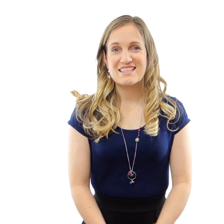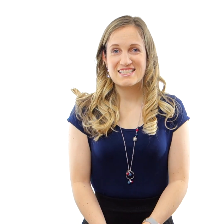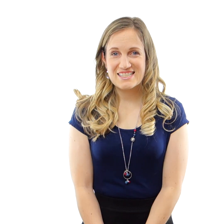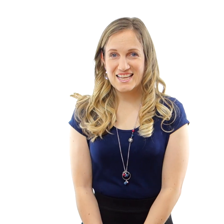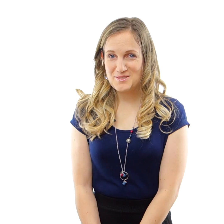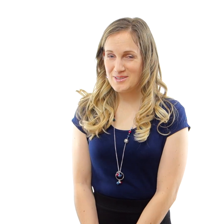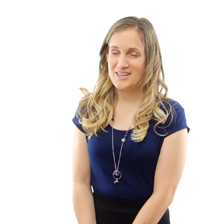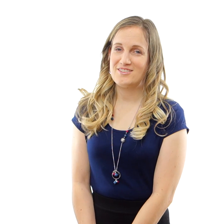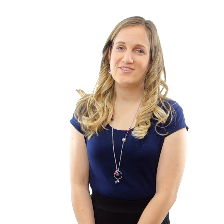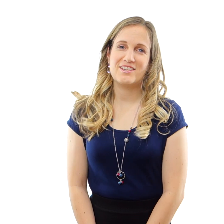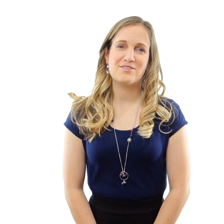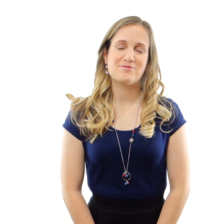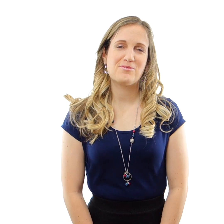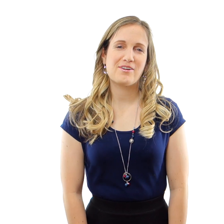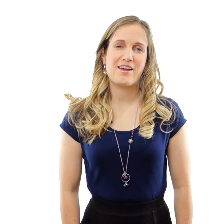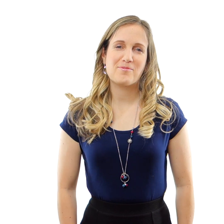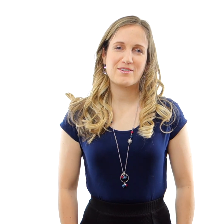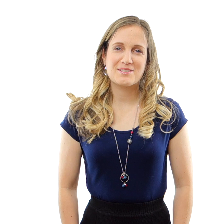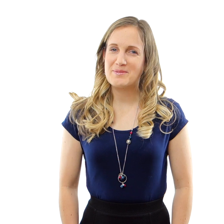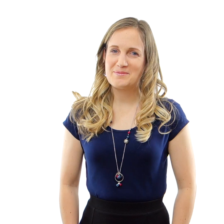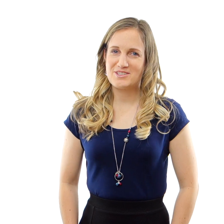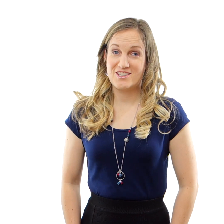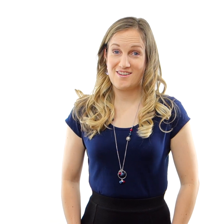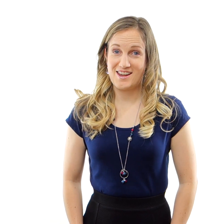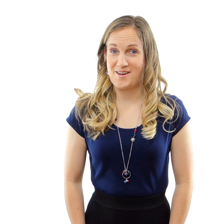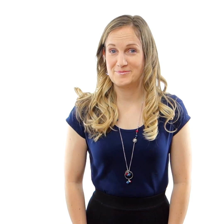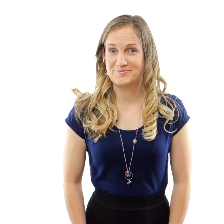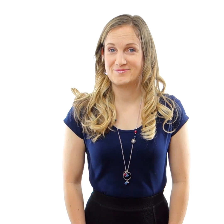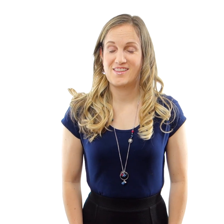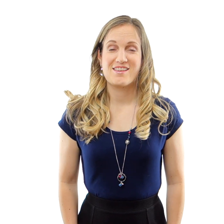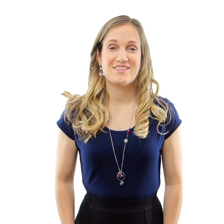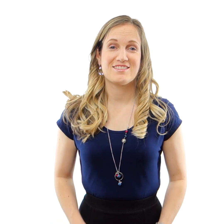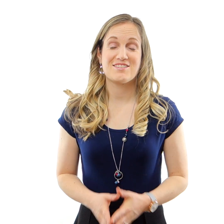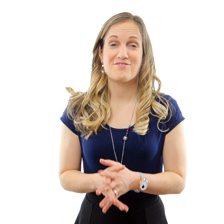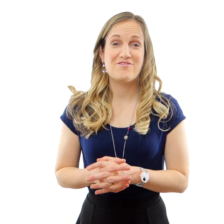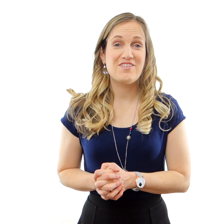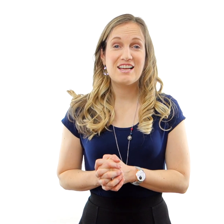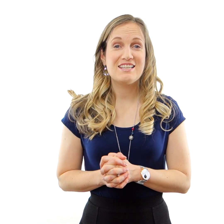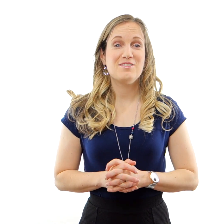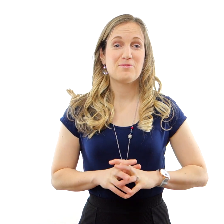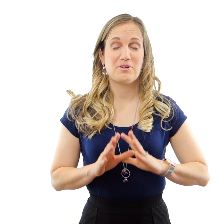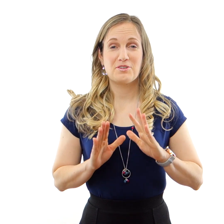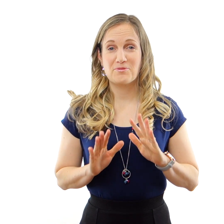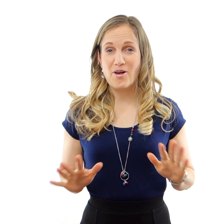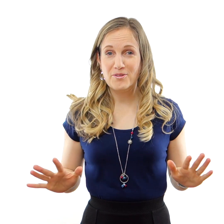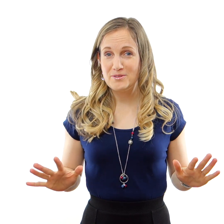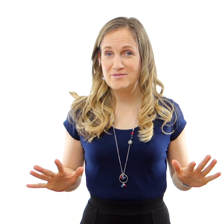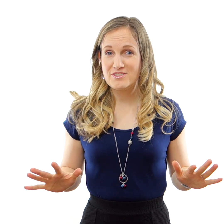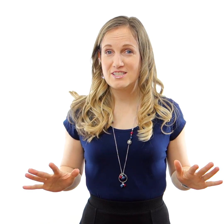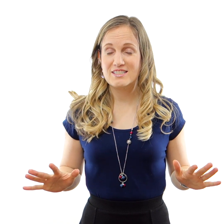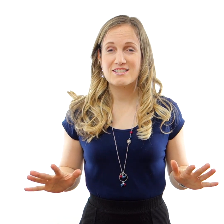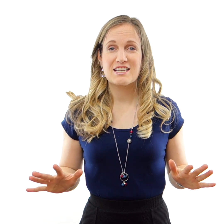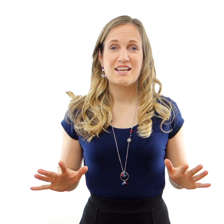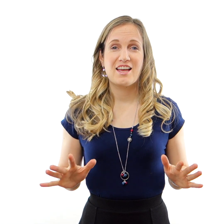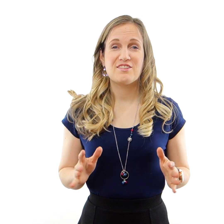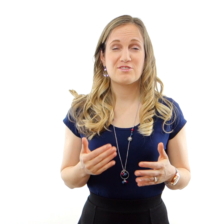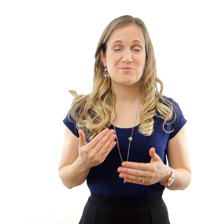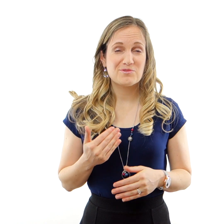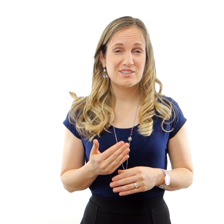This is the explanation video for I Want to Be a Missionary Now. This is fun. We're going to do all 3 verses, and there's some really